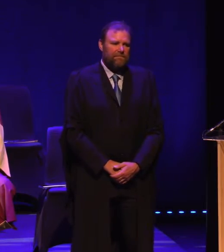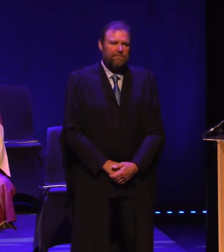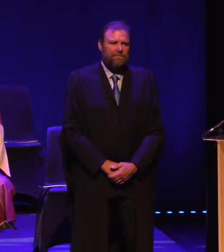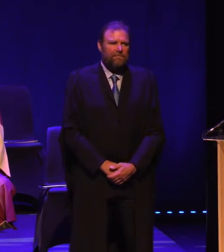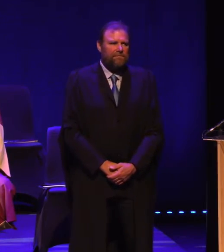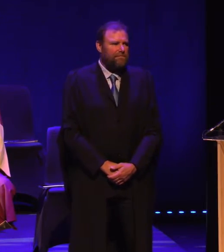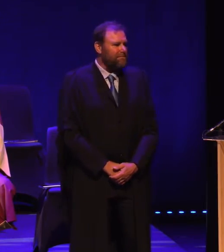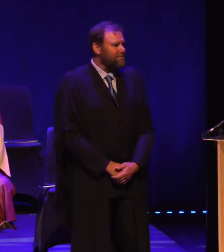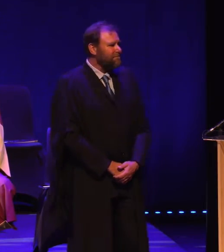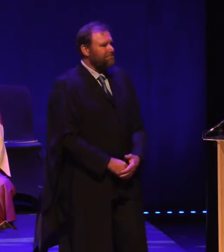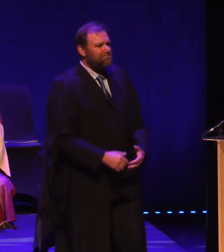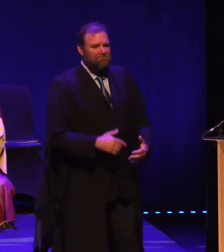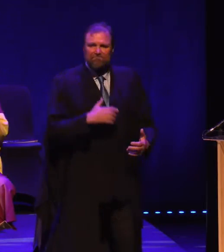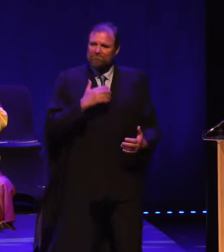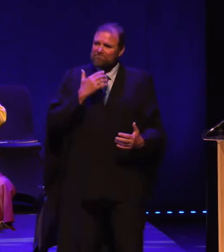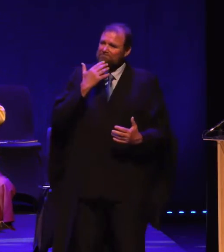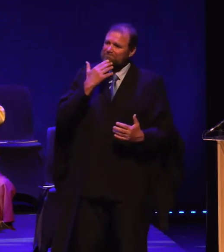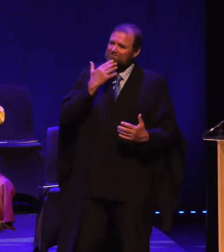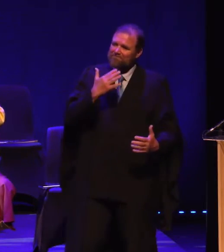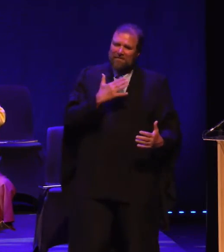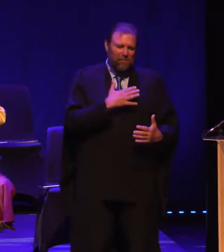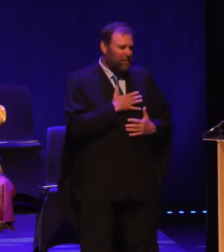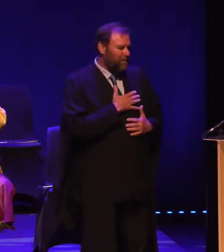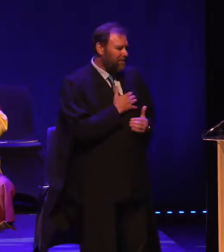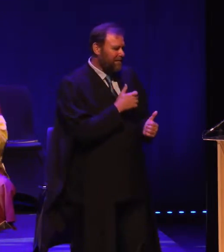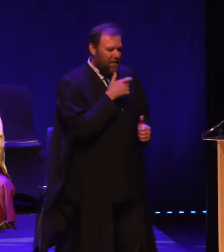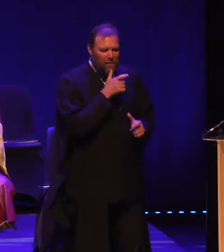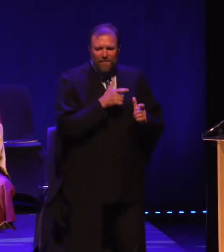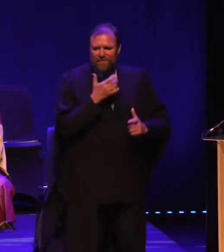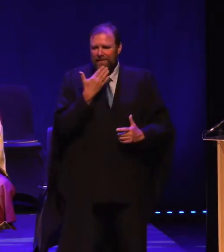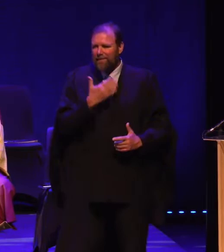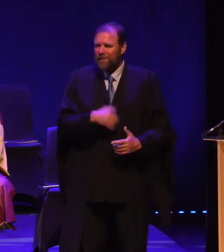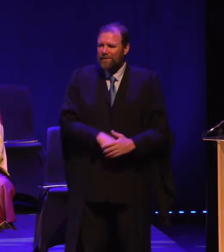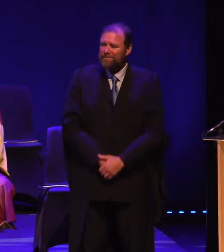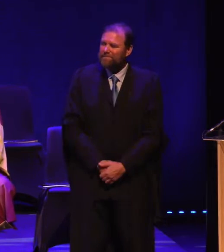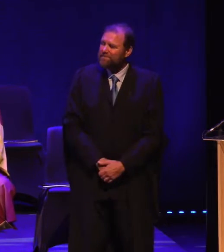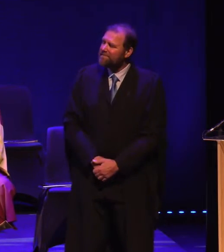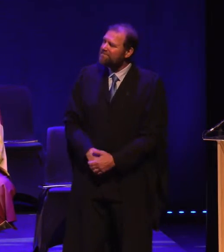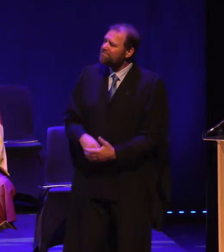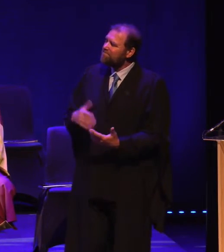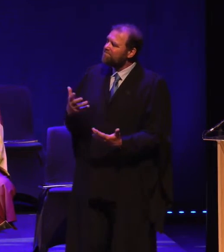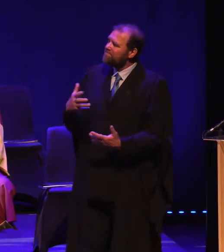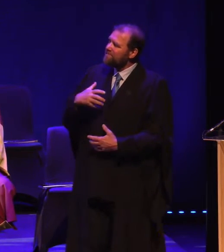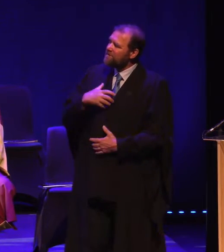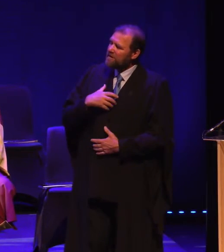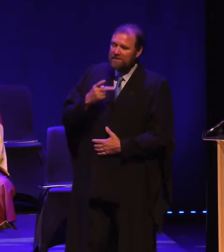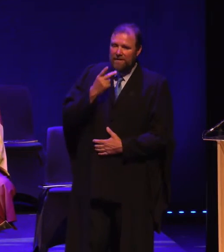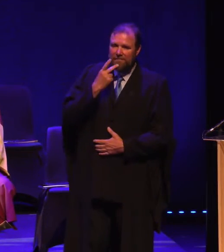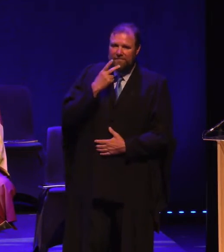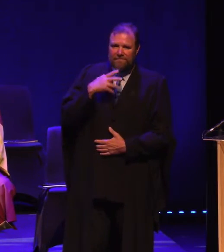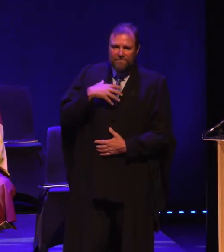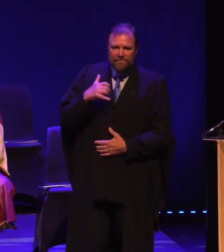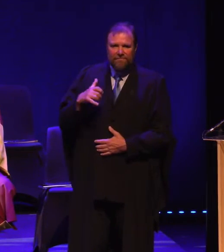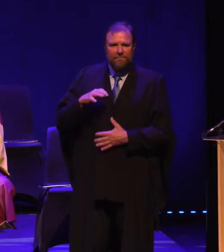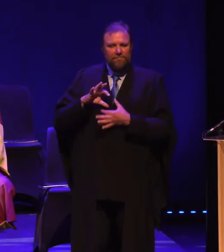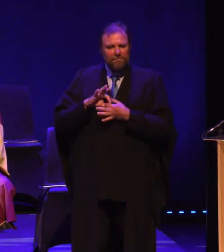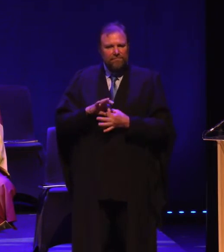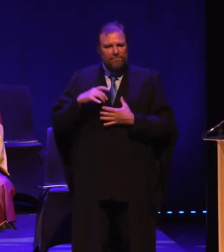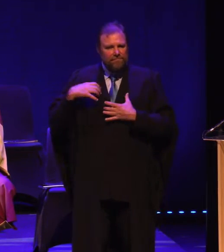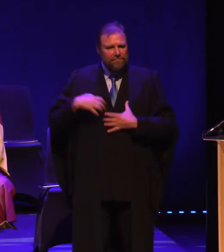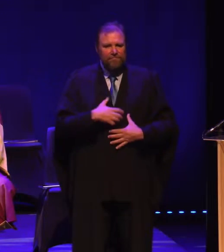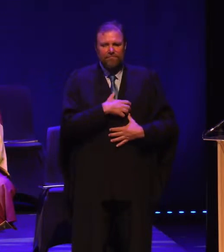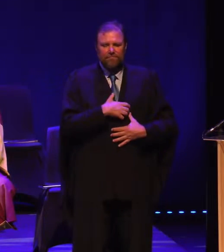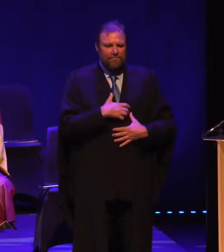Thank you for these kind words, Professor Thurlowe. Chancellor, Pro-Chancellor and Honorary President, President